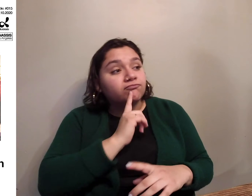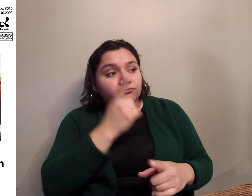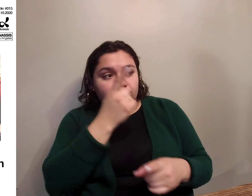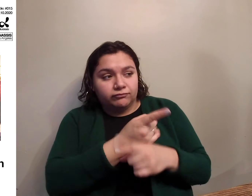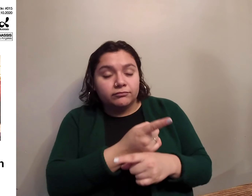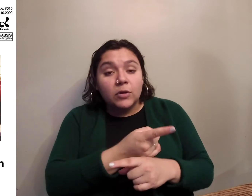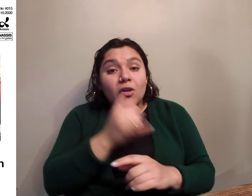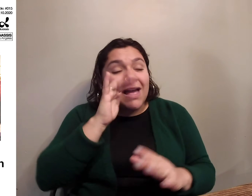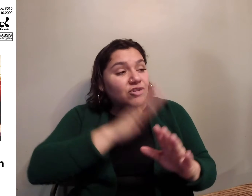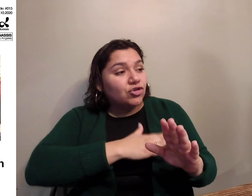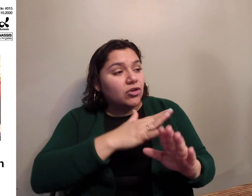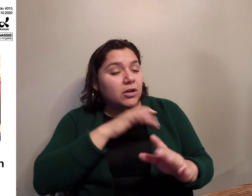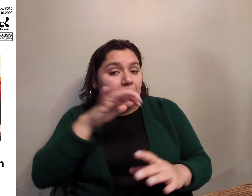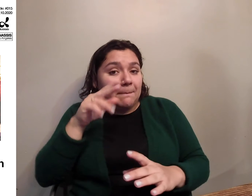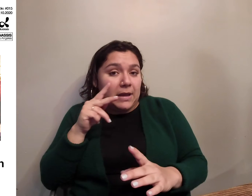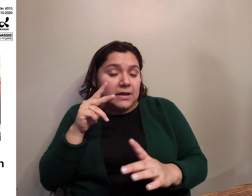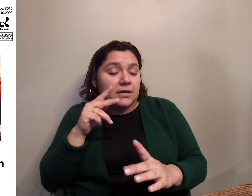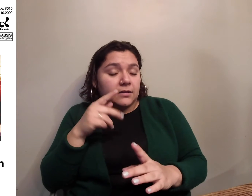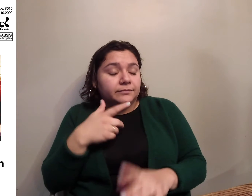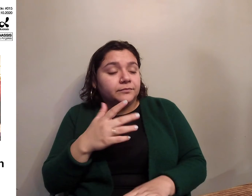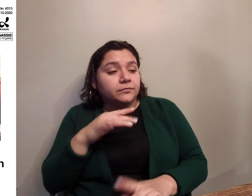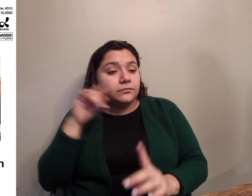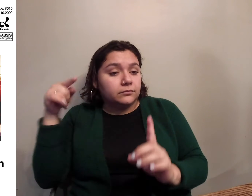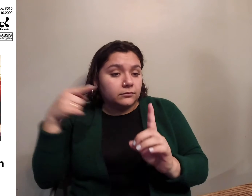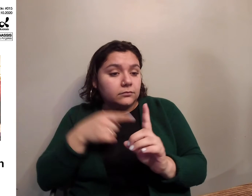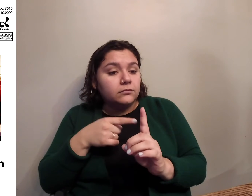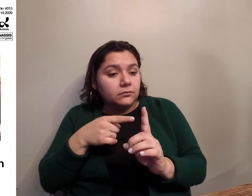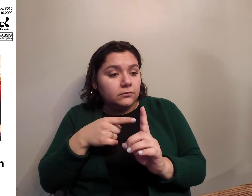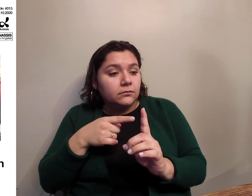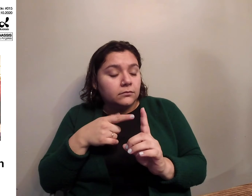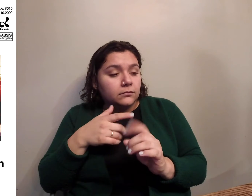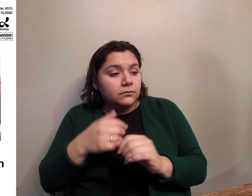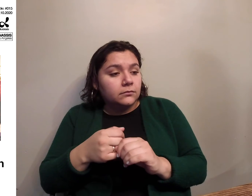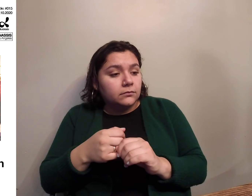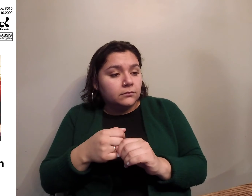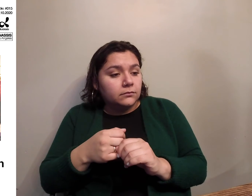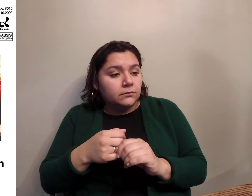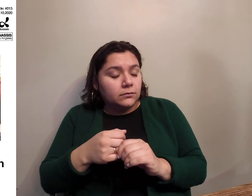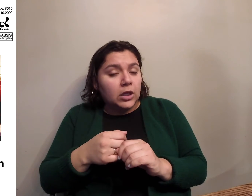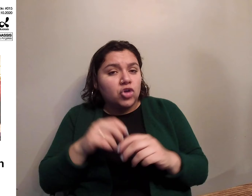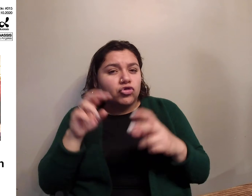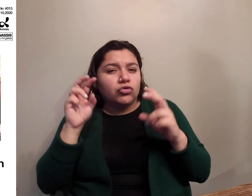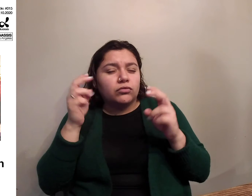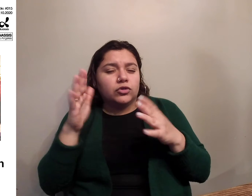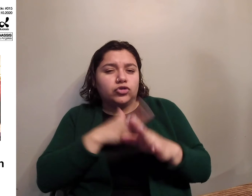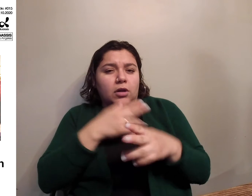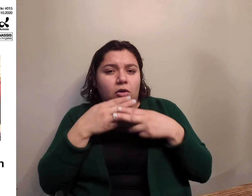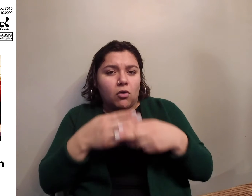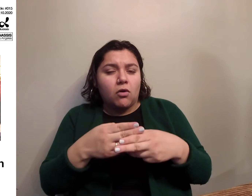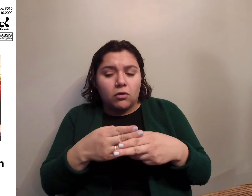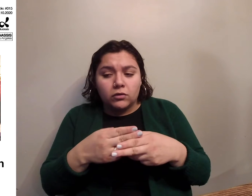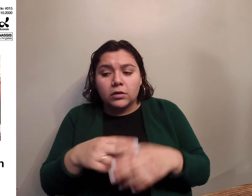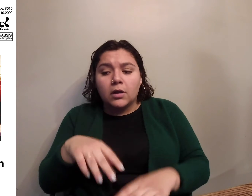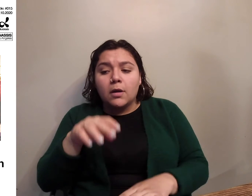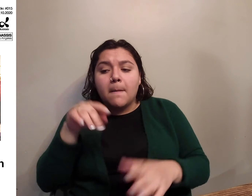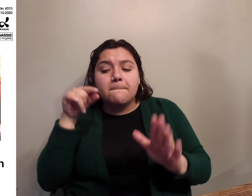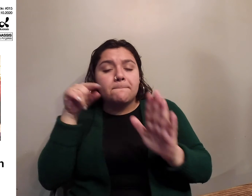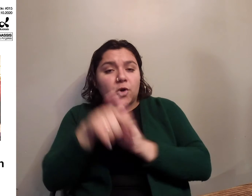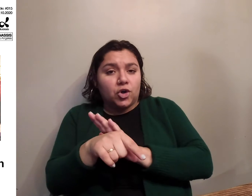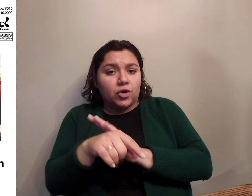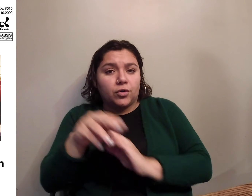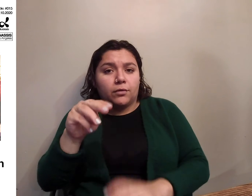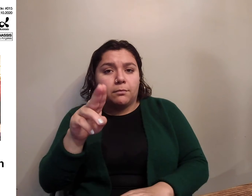that song, to come back to Murder Most Foul, you've said about it, I'll